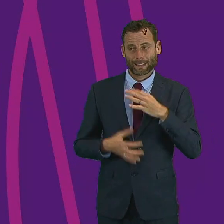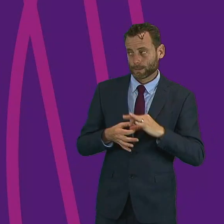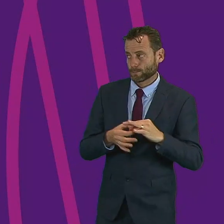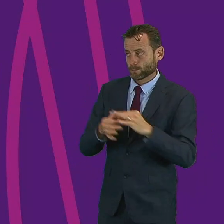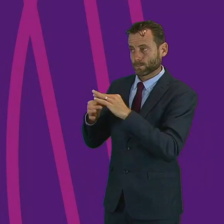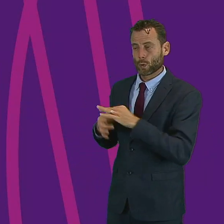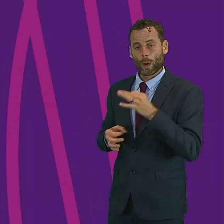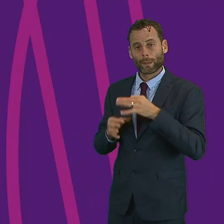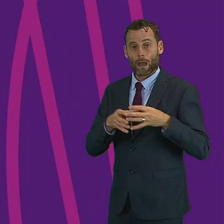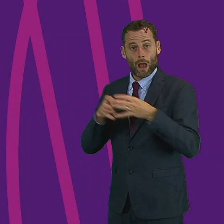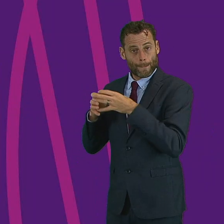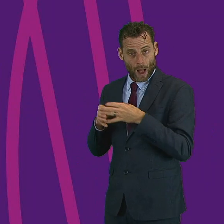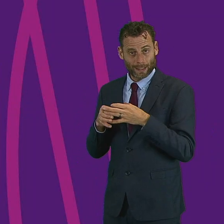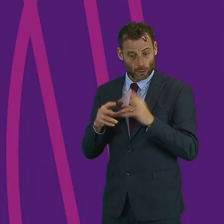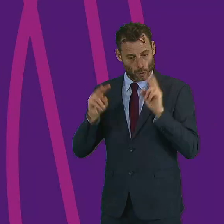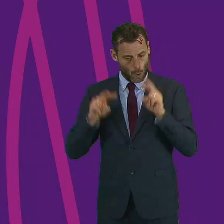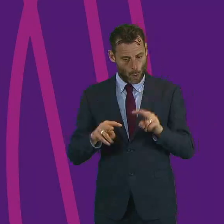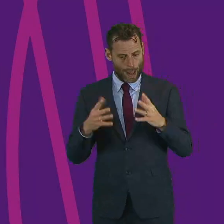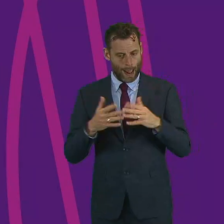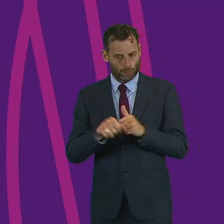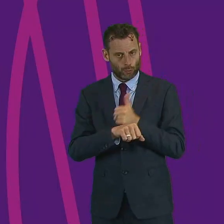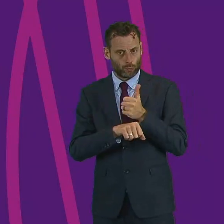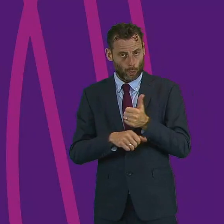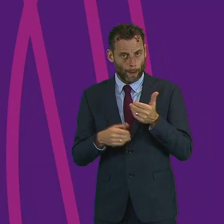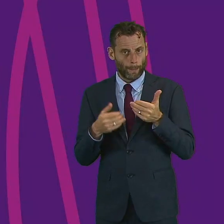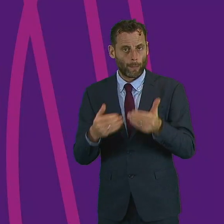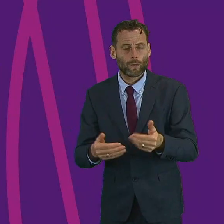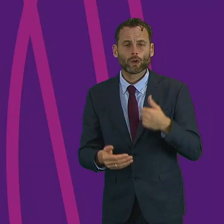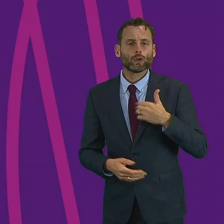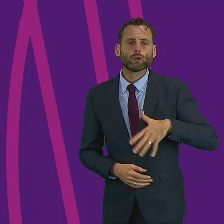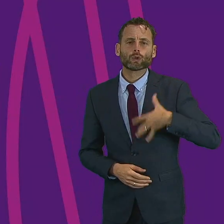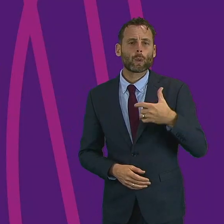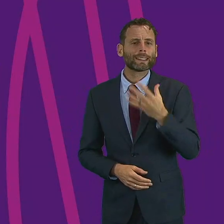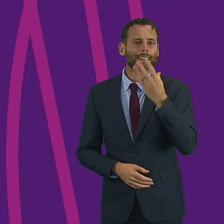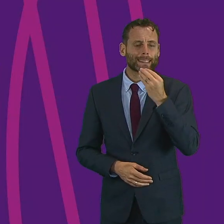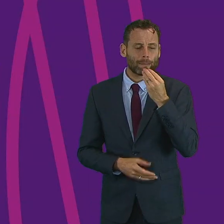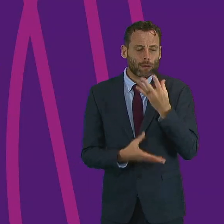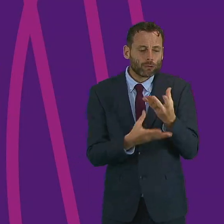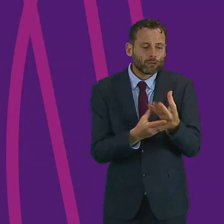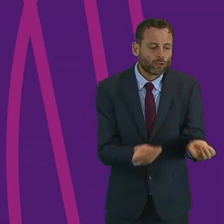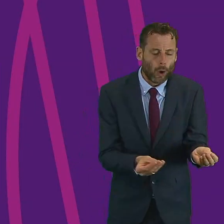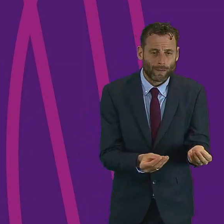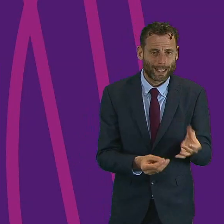in charge of our own destiny rather than being governed by a UK Government of this nature in